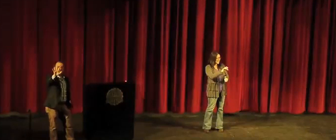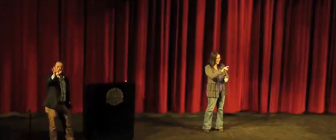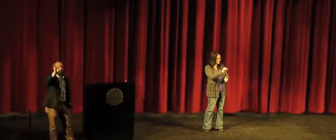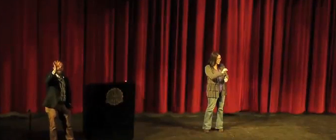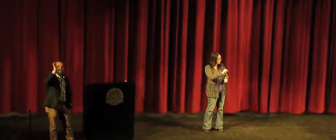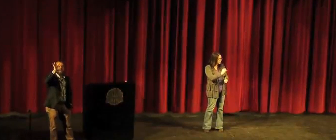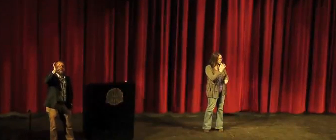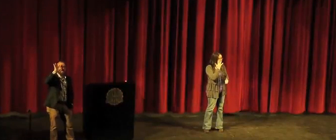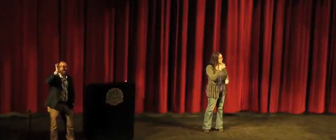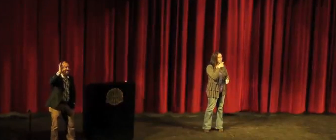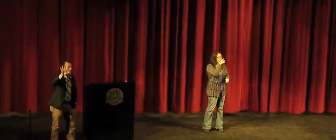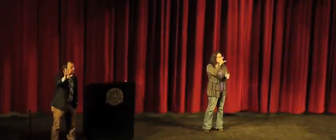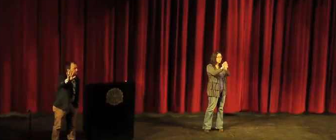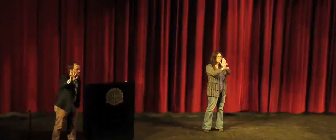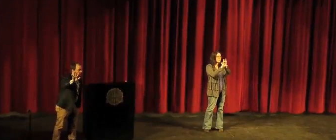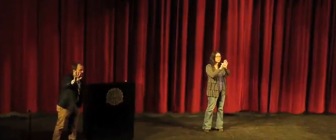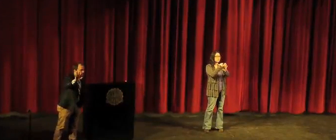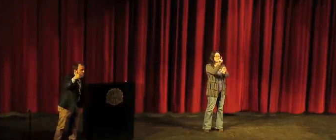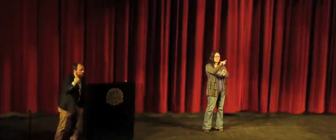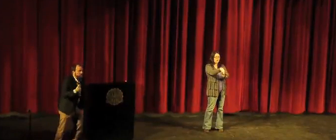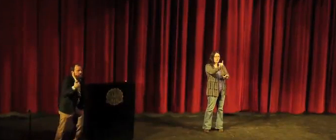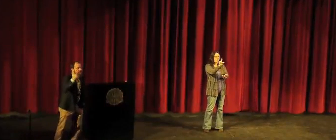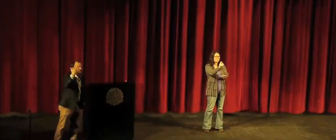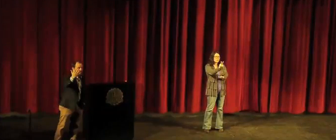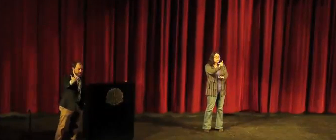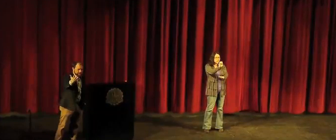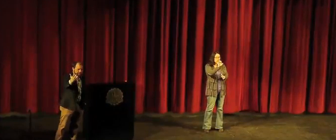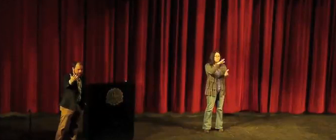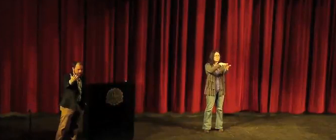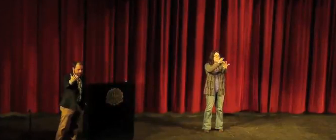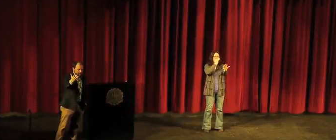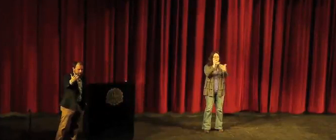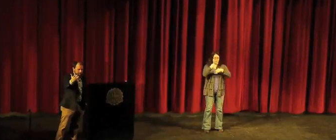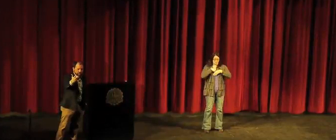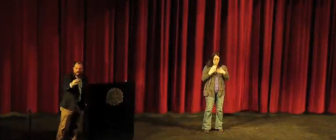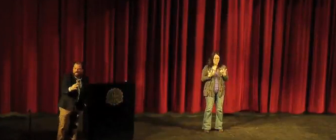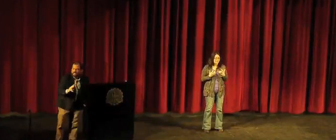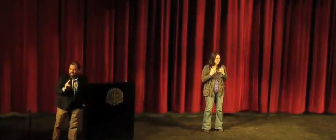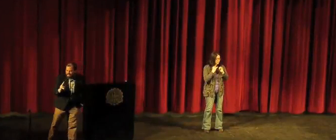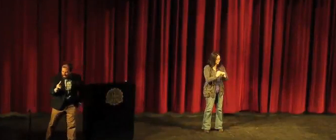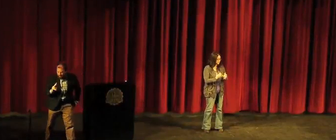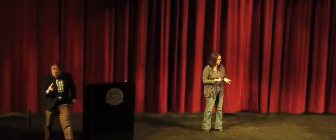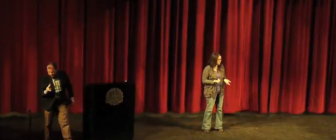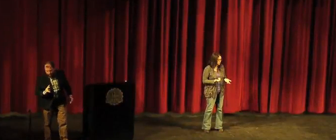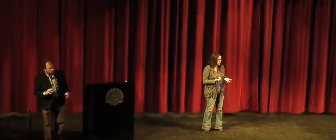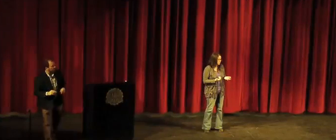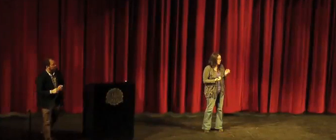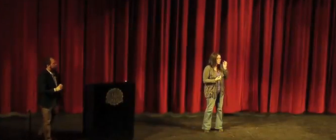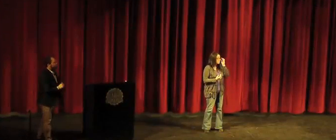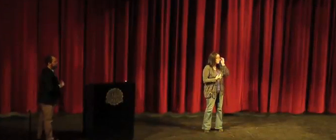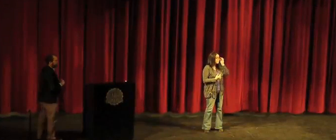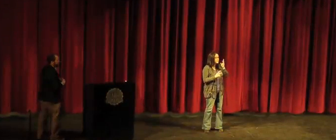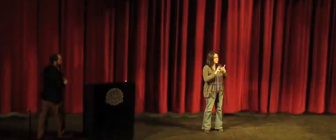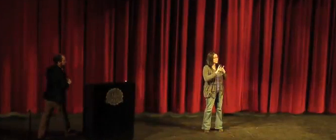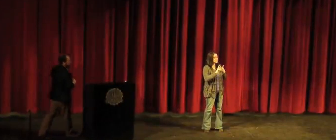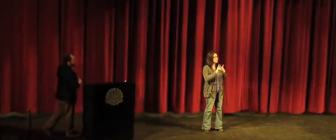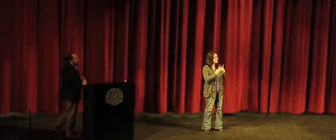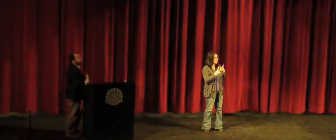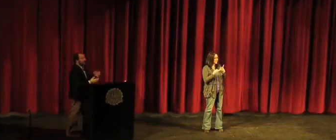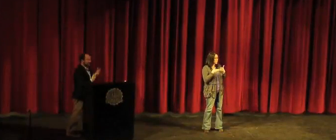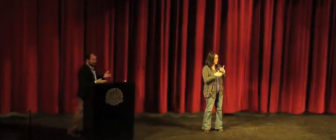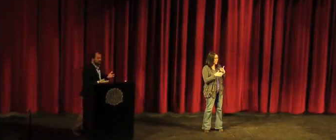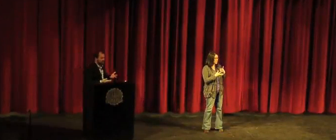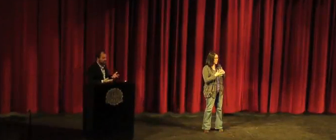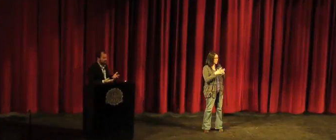are the pictures of the exemplars of virtue that we should want to imitate. The second way that you acquire virtue is